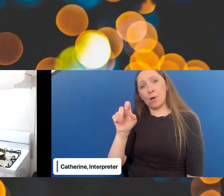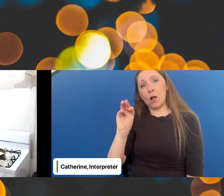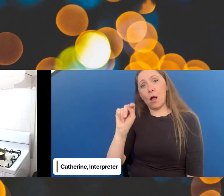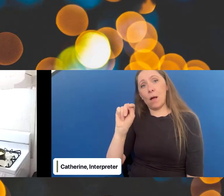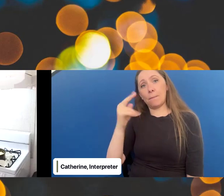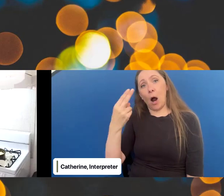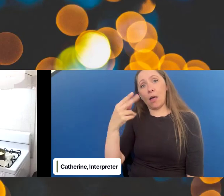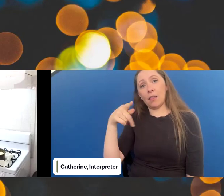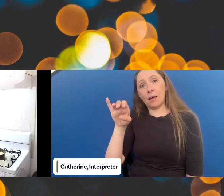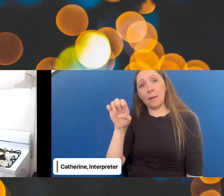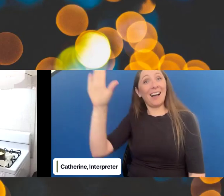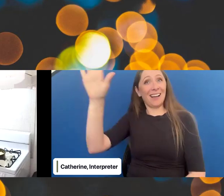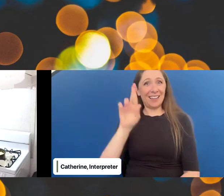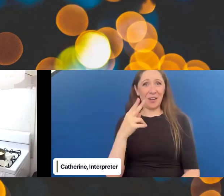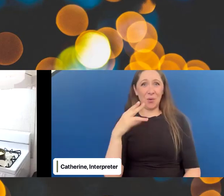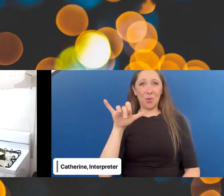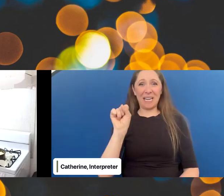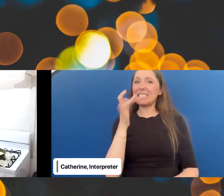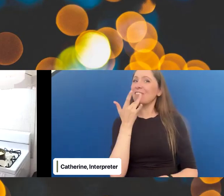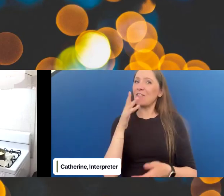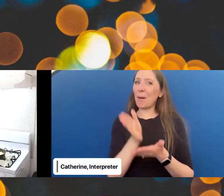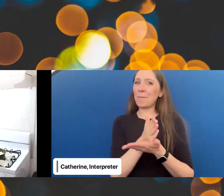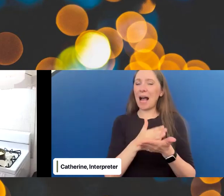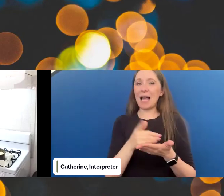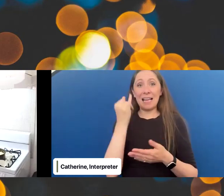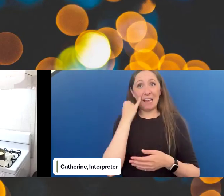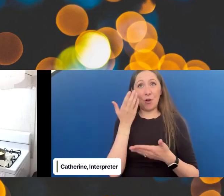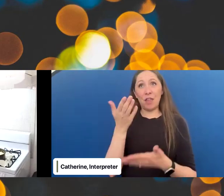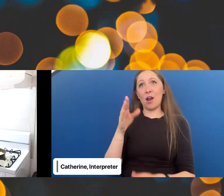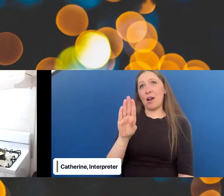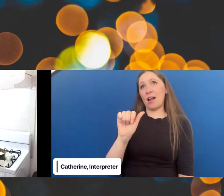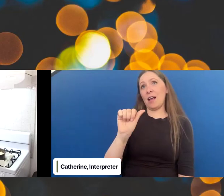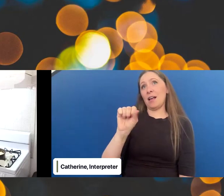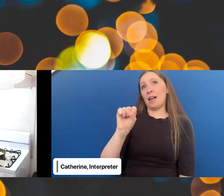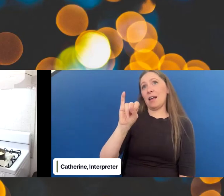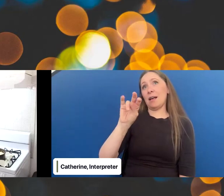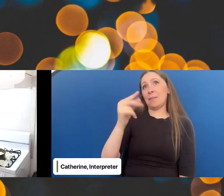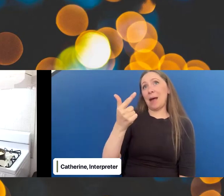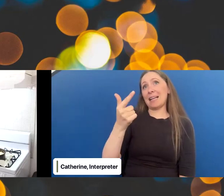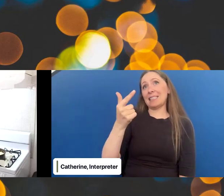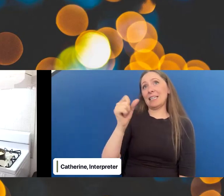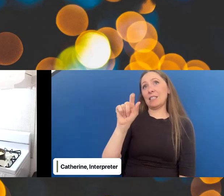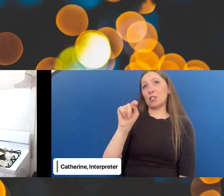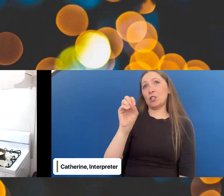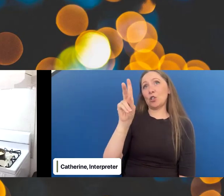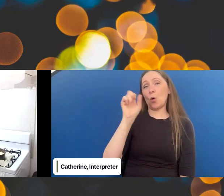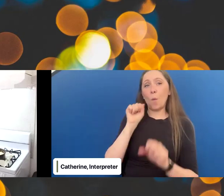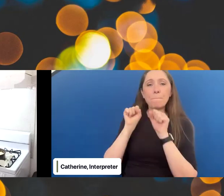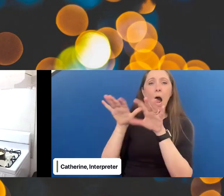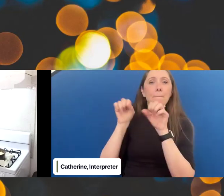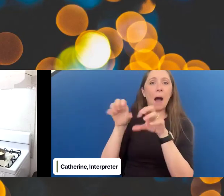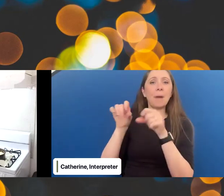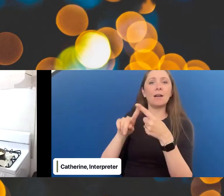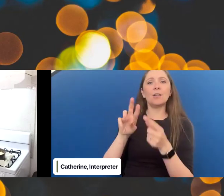Captain Reese's Dobby's favorite pie. I hope for those of you who are at Basingstoke, you've made this and you flood Reese with Peche Melba pies tomorrow and he won't